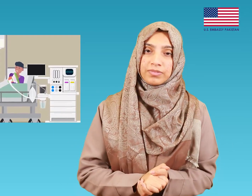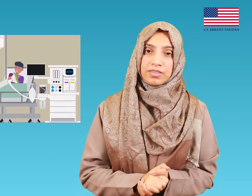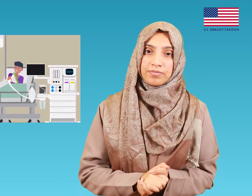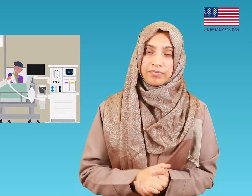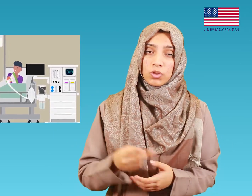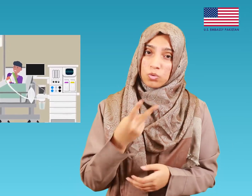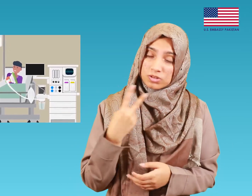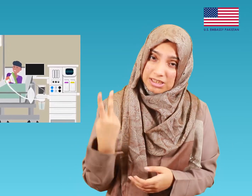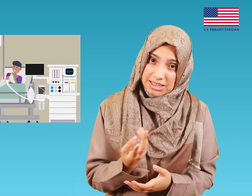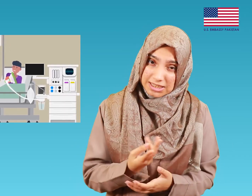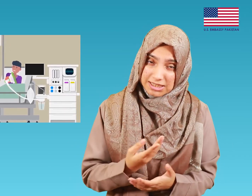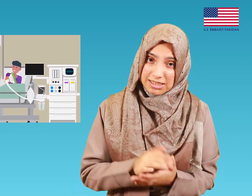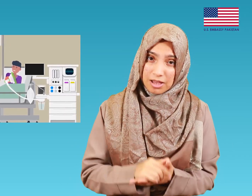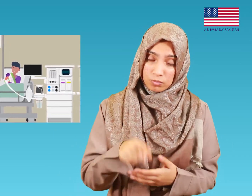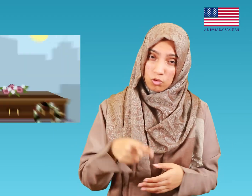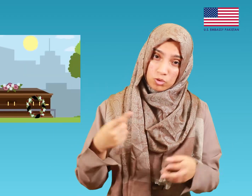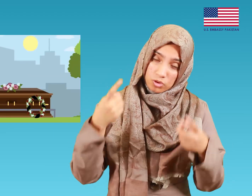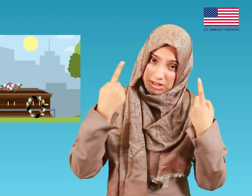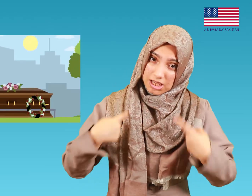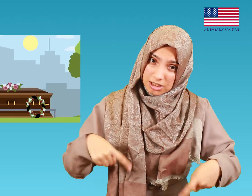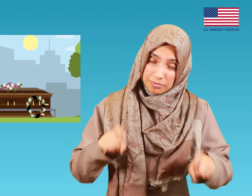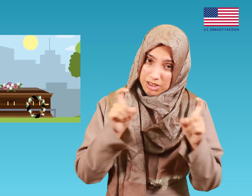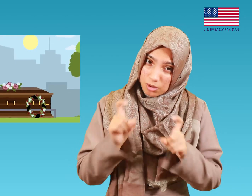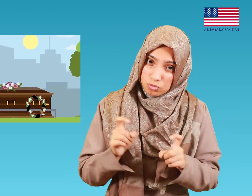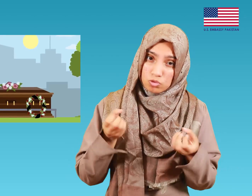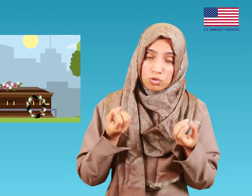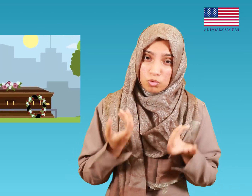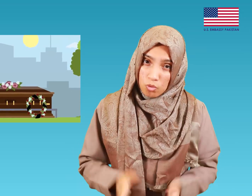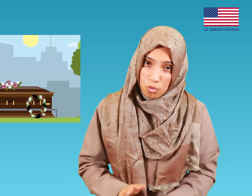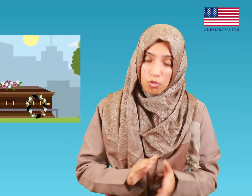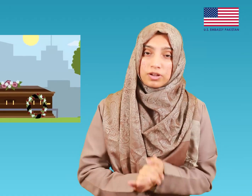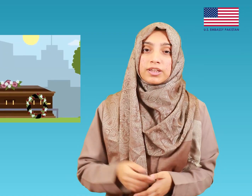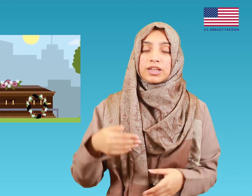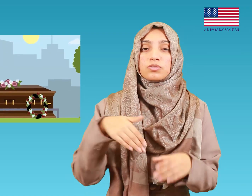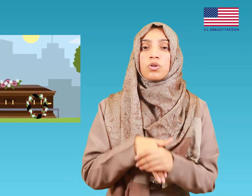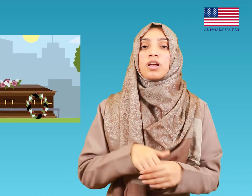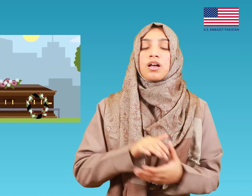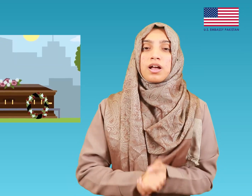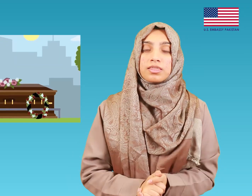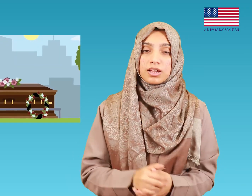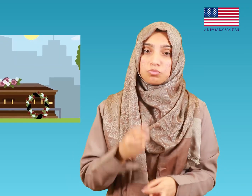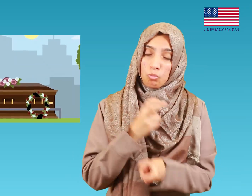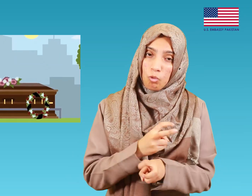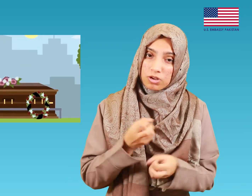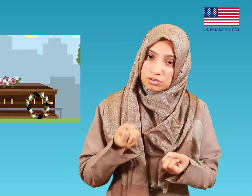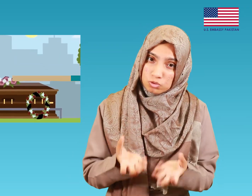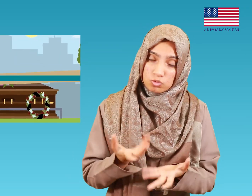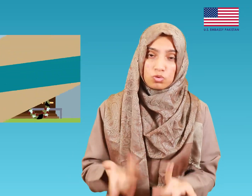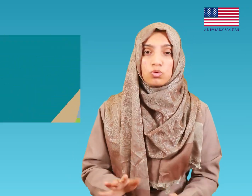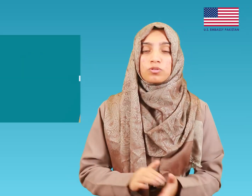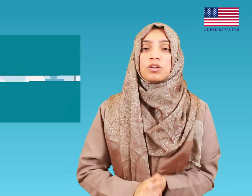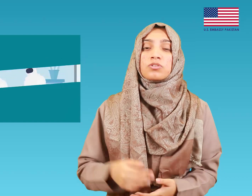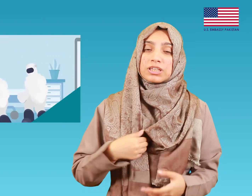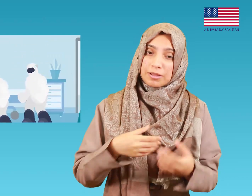COVID-19 can also weaken blood vessels and cause them to leak, which contributes to potentially long-lasting problems with the liver